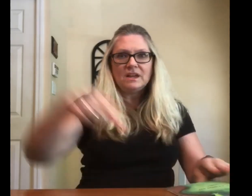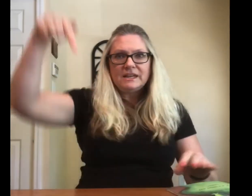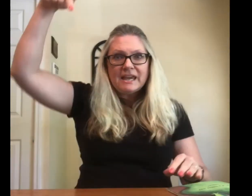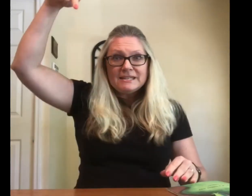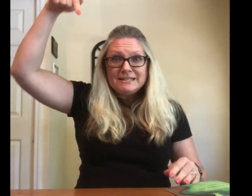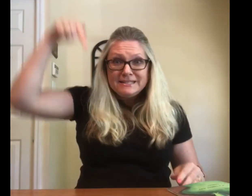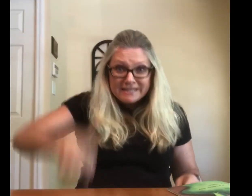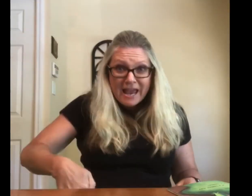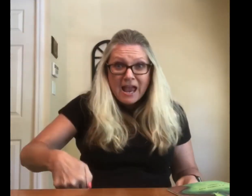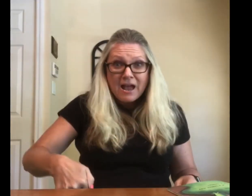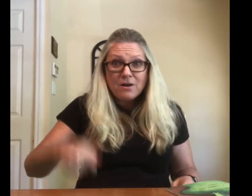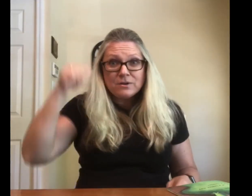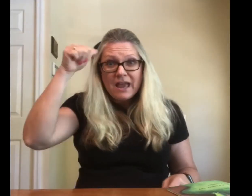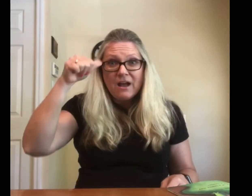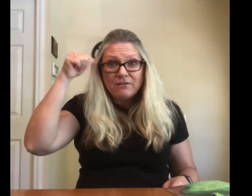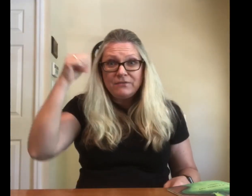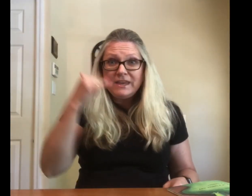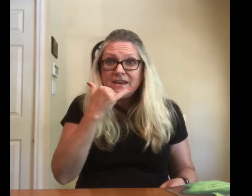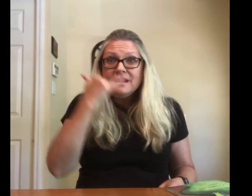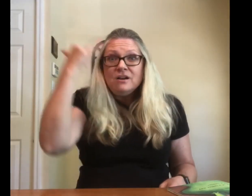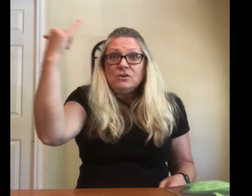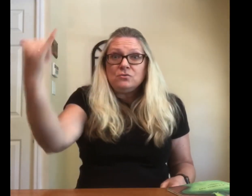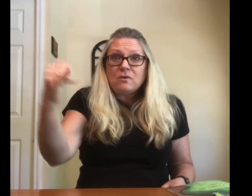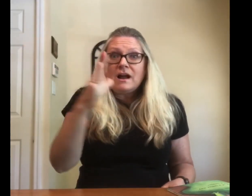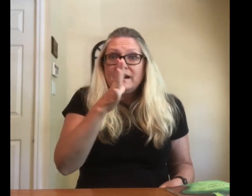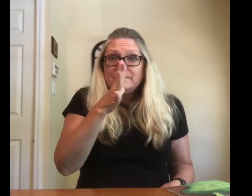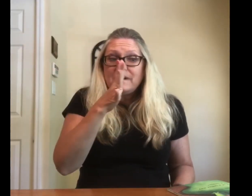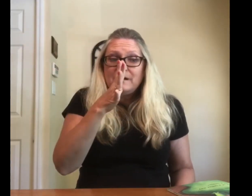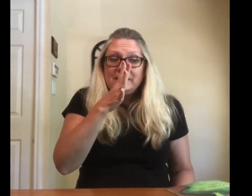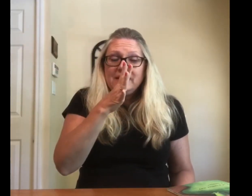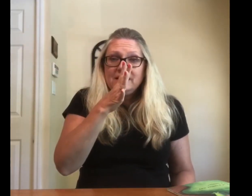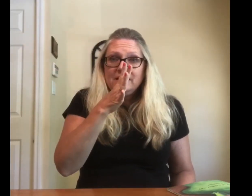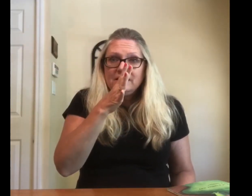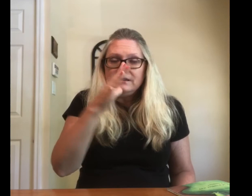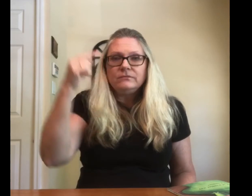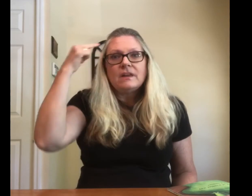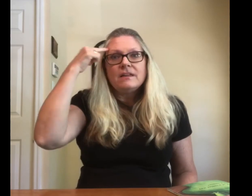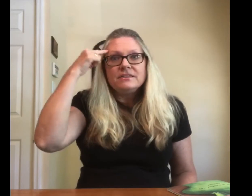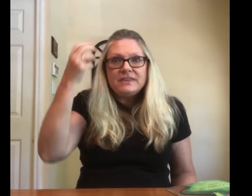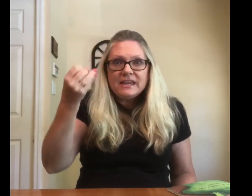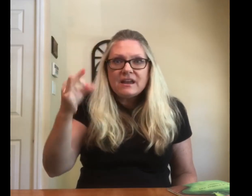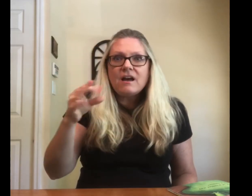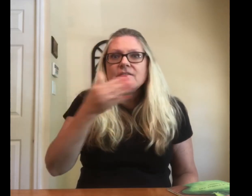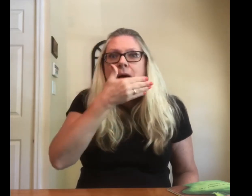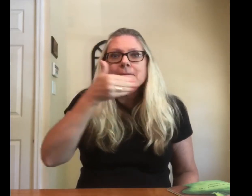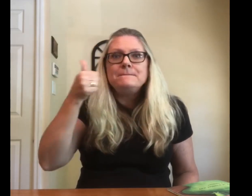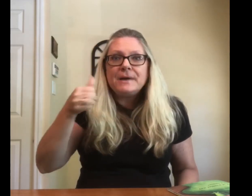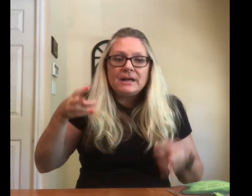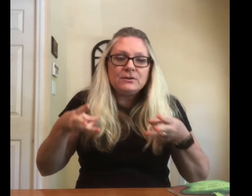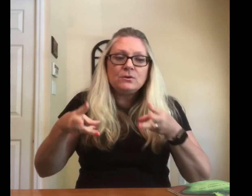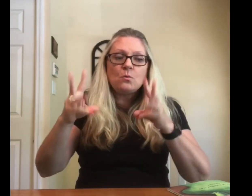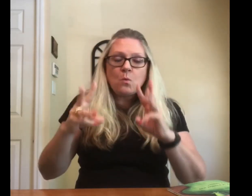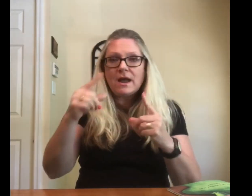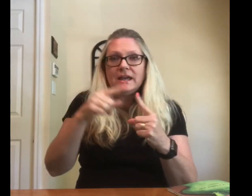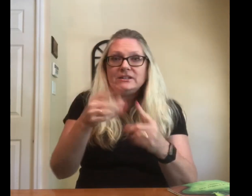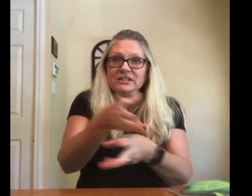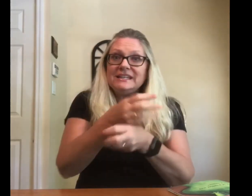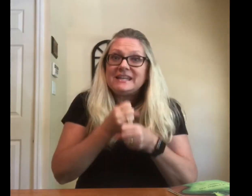Get down, Alfie, cried Mommy. Think of a better way to get